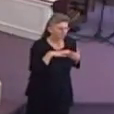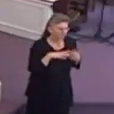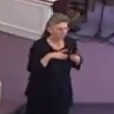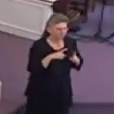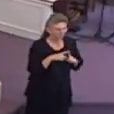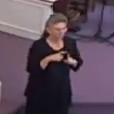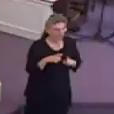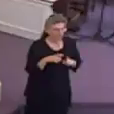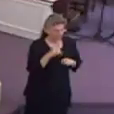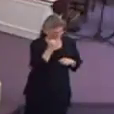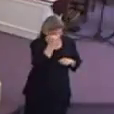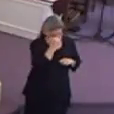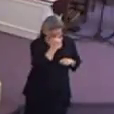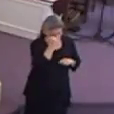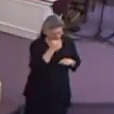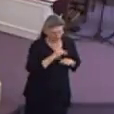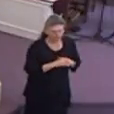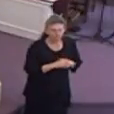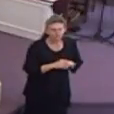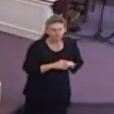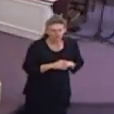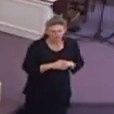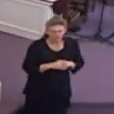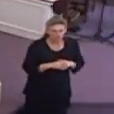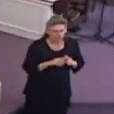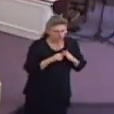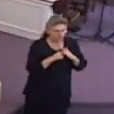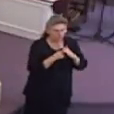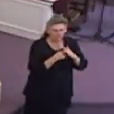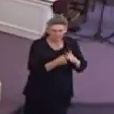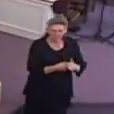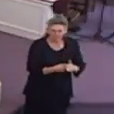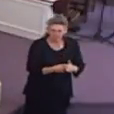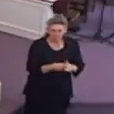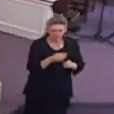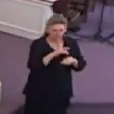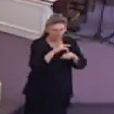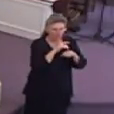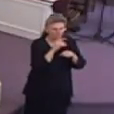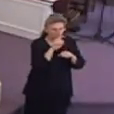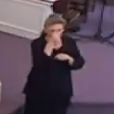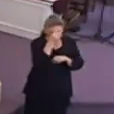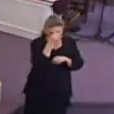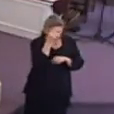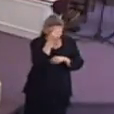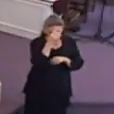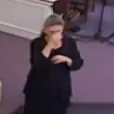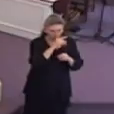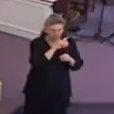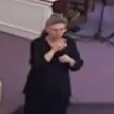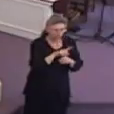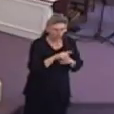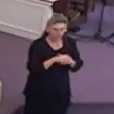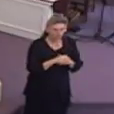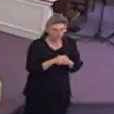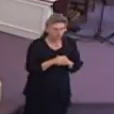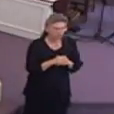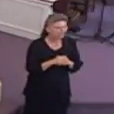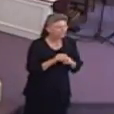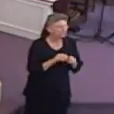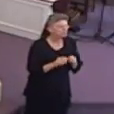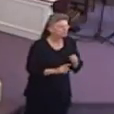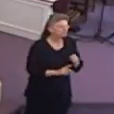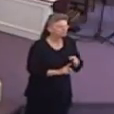Delhi, India, and she began to think about the question, and she came up with an